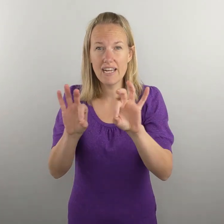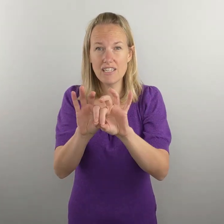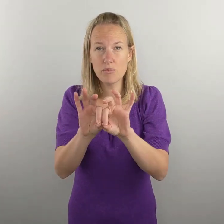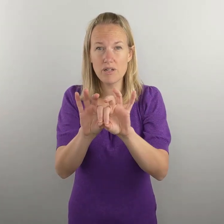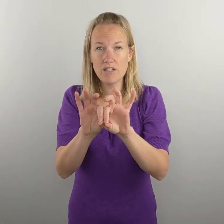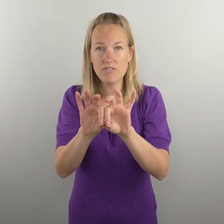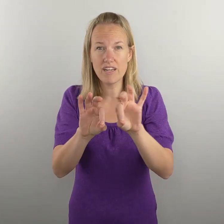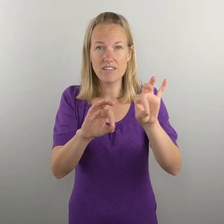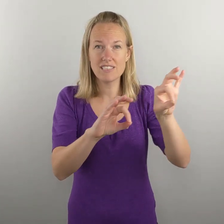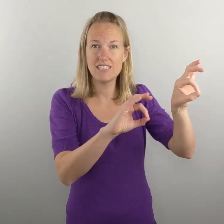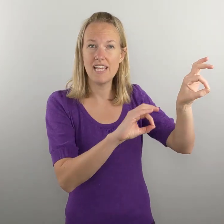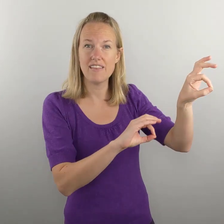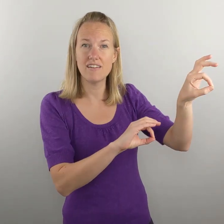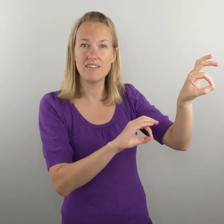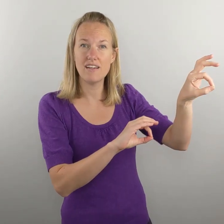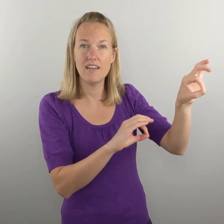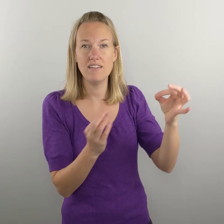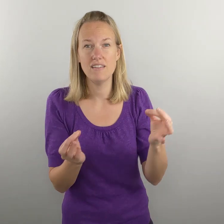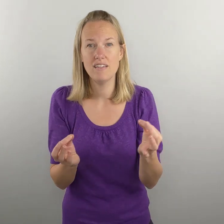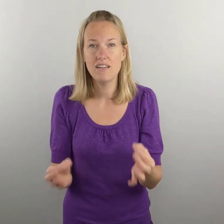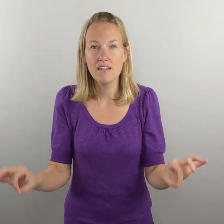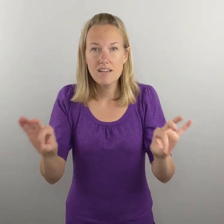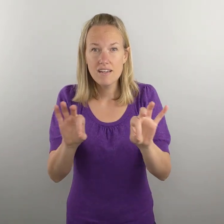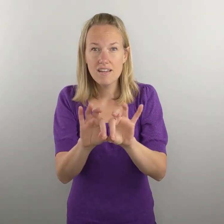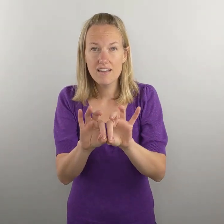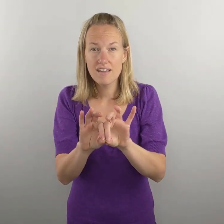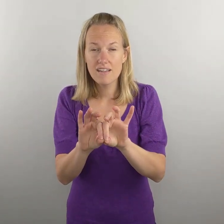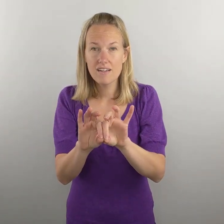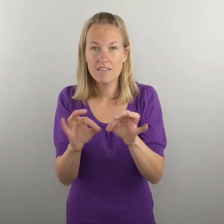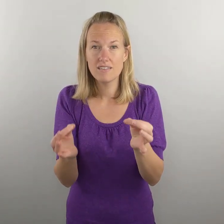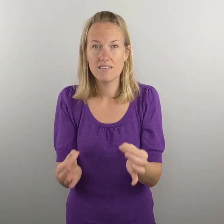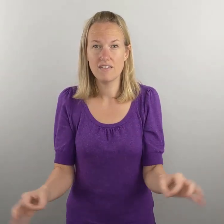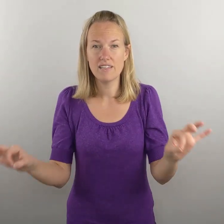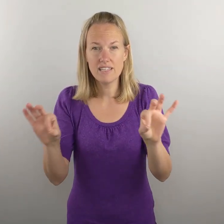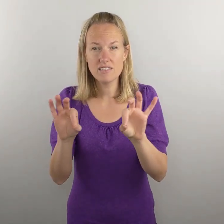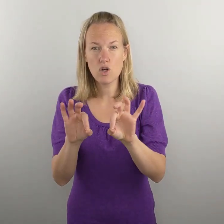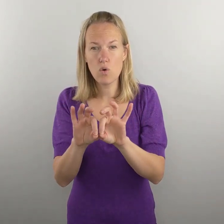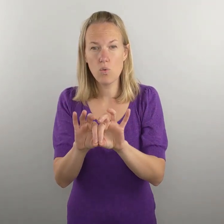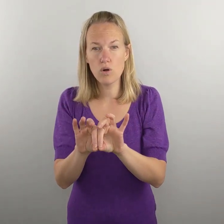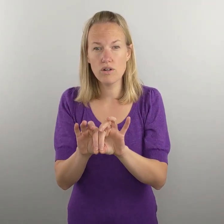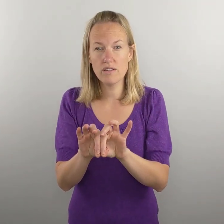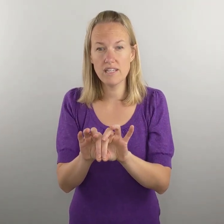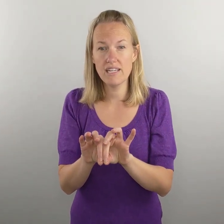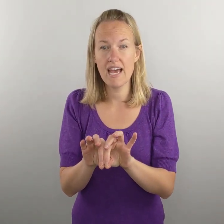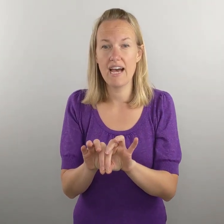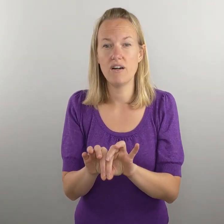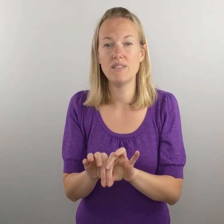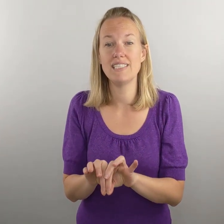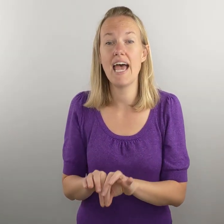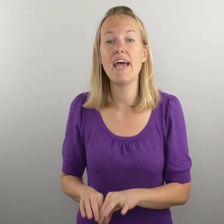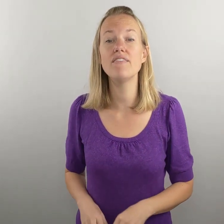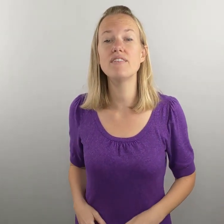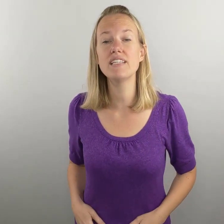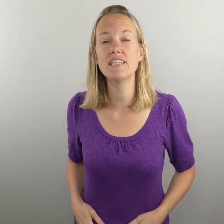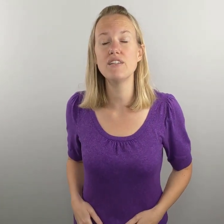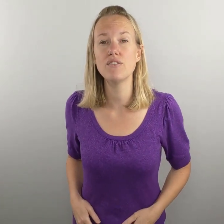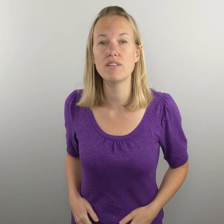and you bring your fingers together, okay? I think that's worthy now is everything you think